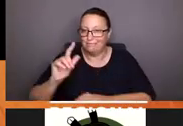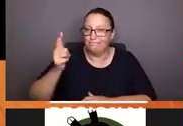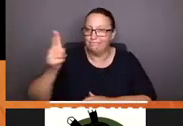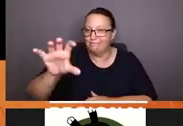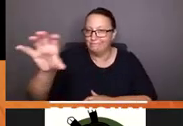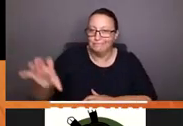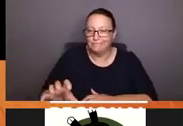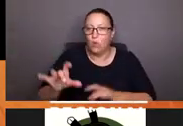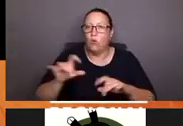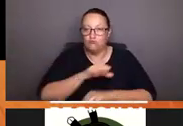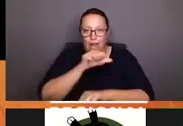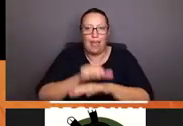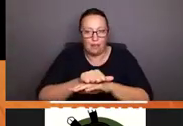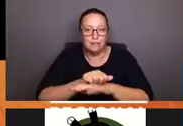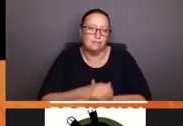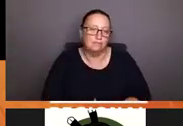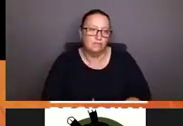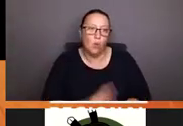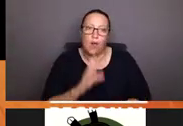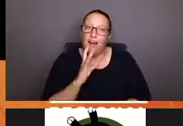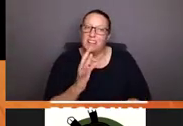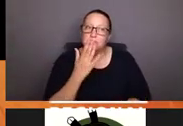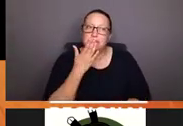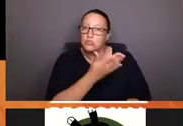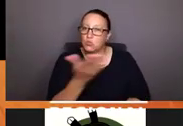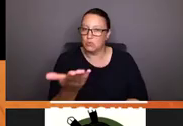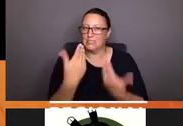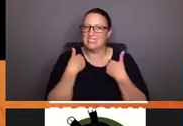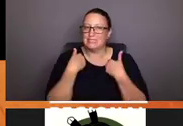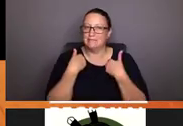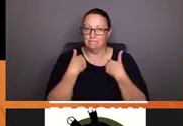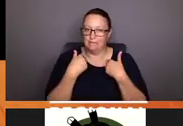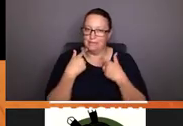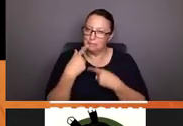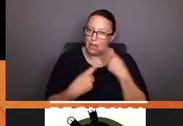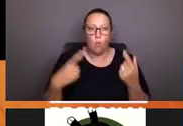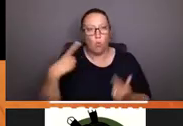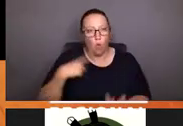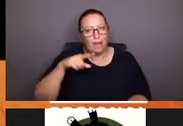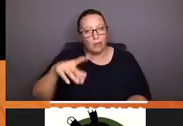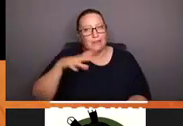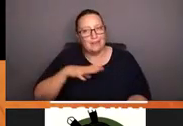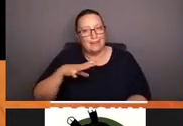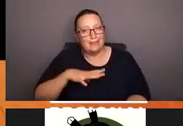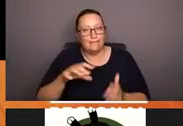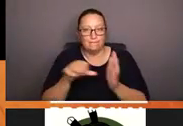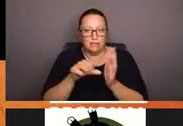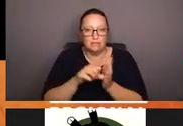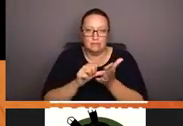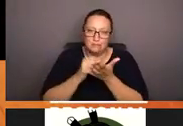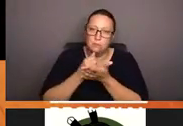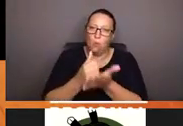When addressing this criterion, you'll be asked to provide an argument for the need for funding support for your project. Assessors will also look